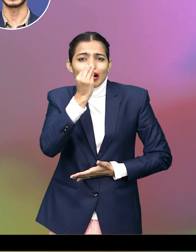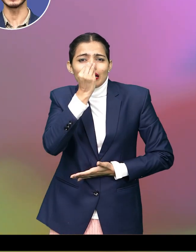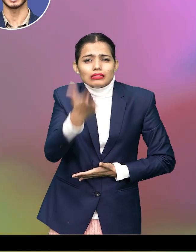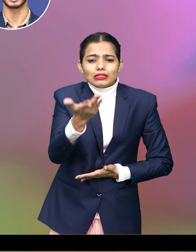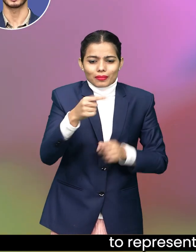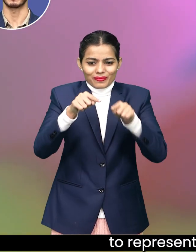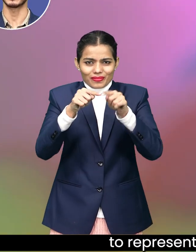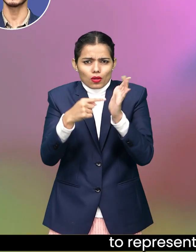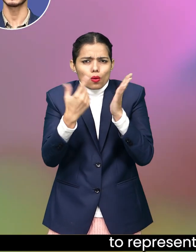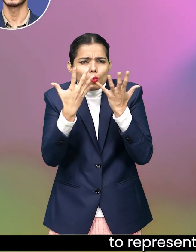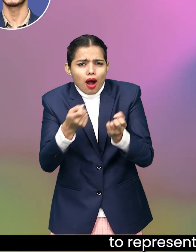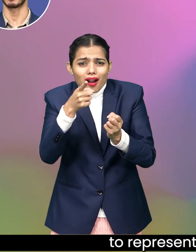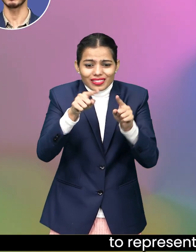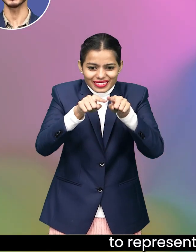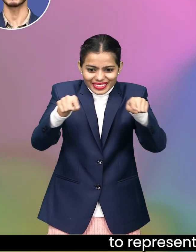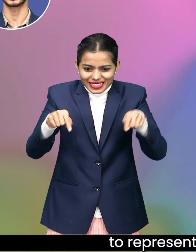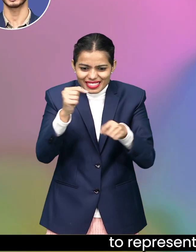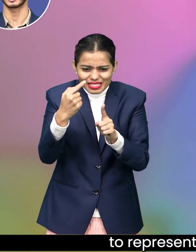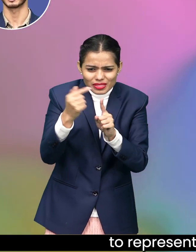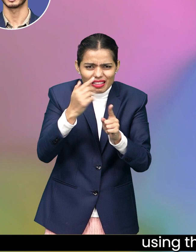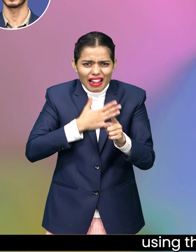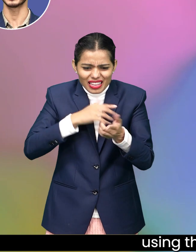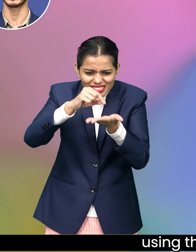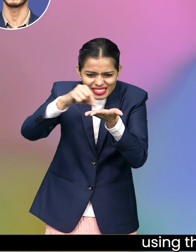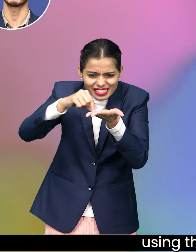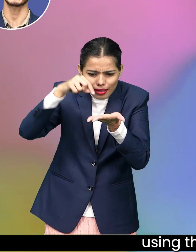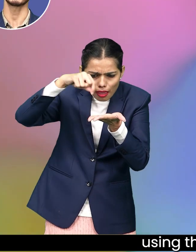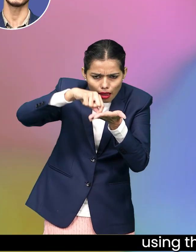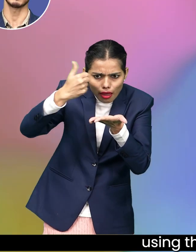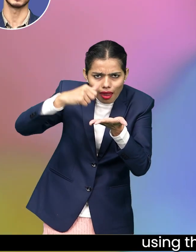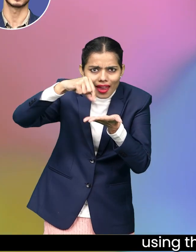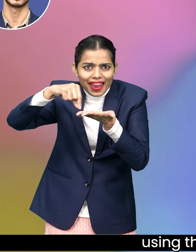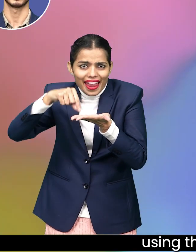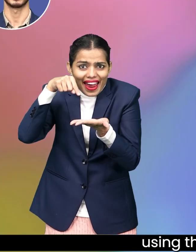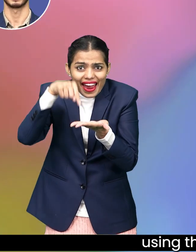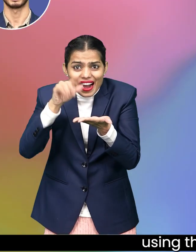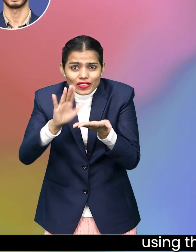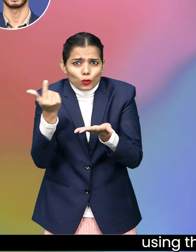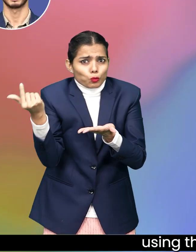It is easier to represent the components of a circuit using their respective symbols.